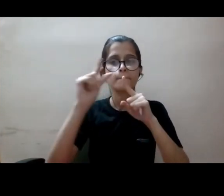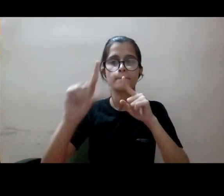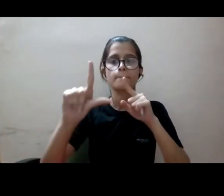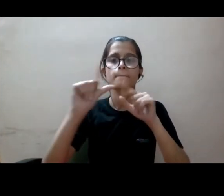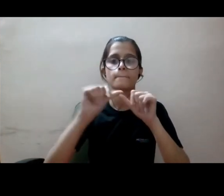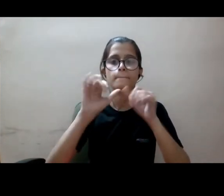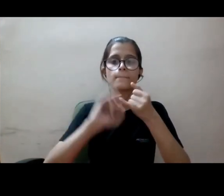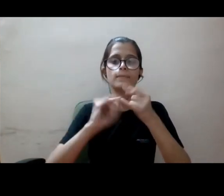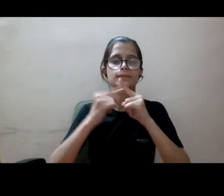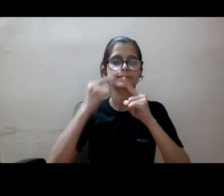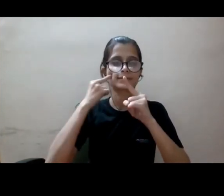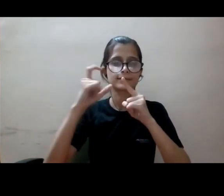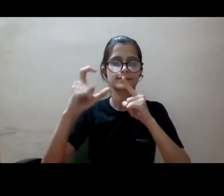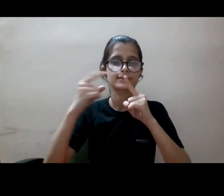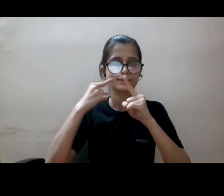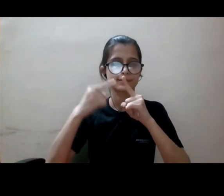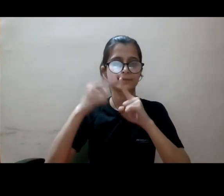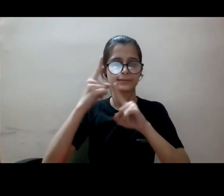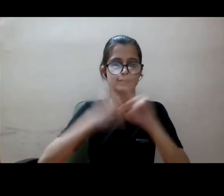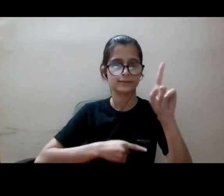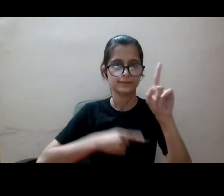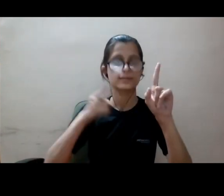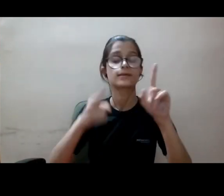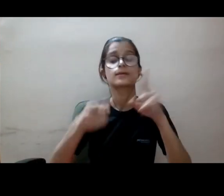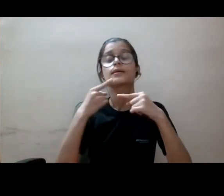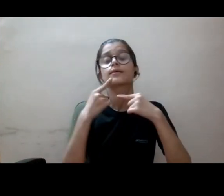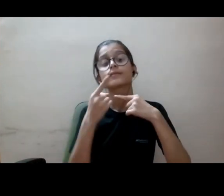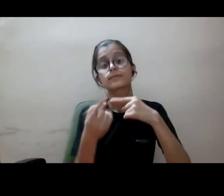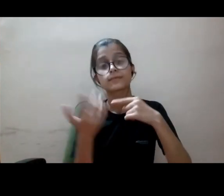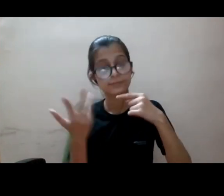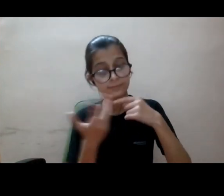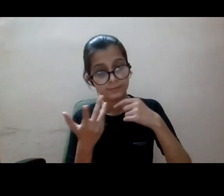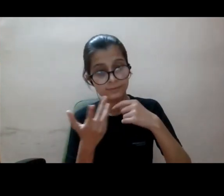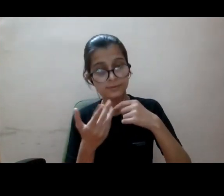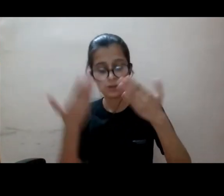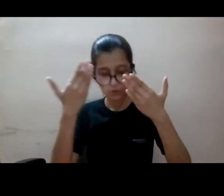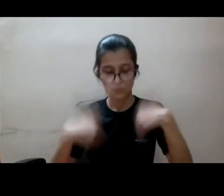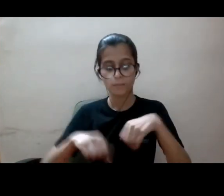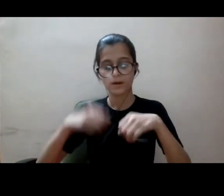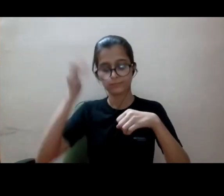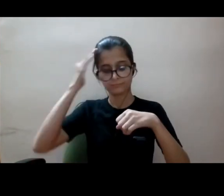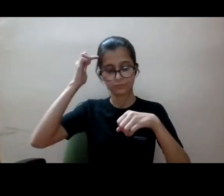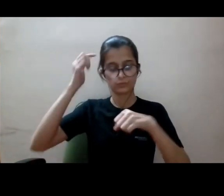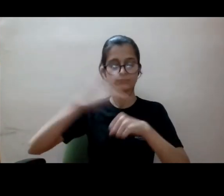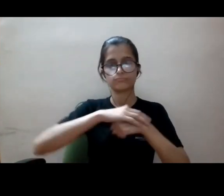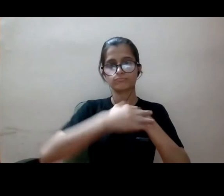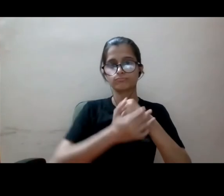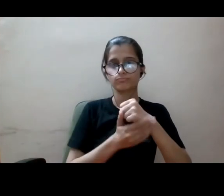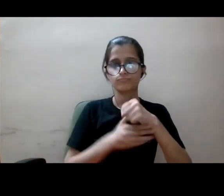And he argues that we used to think that the human brain did